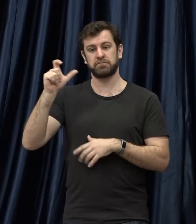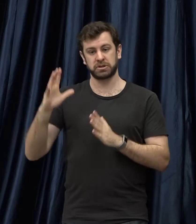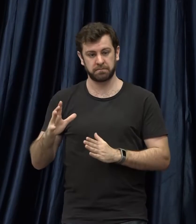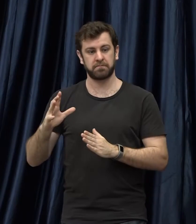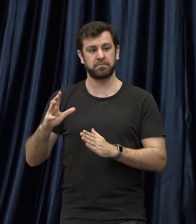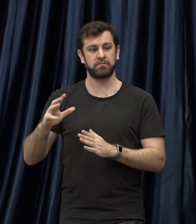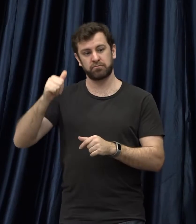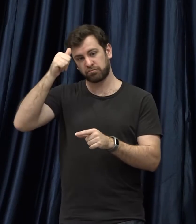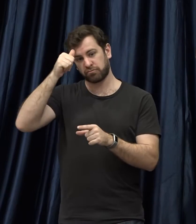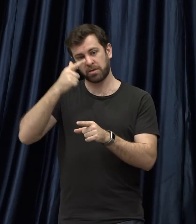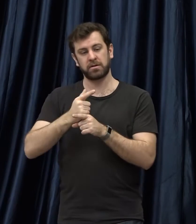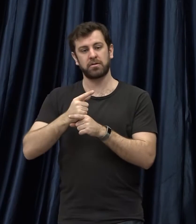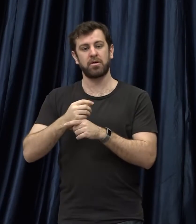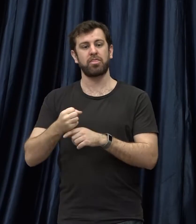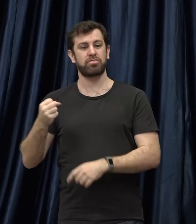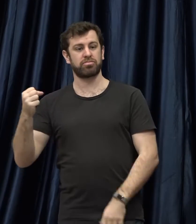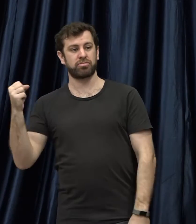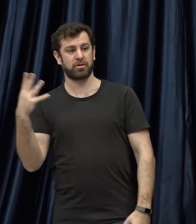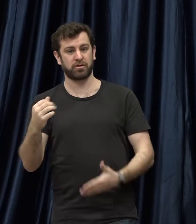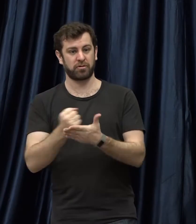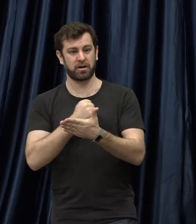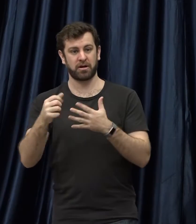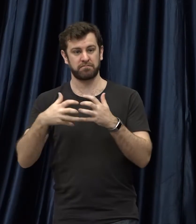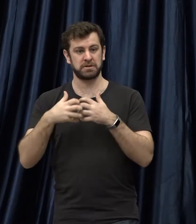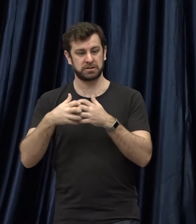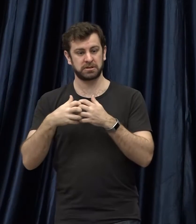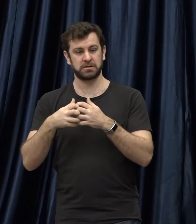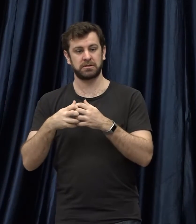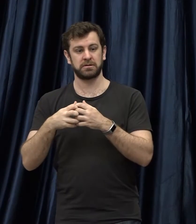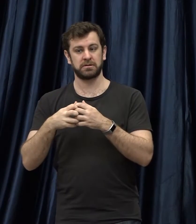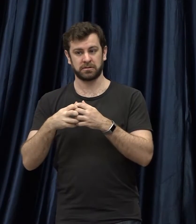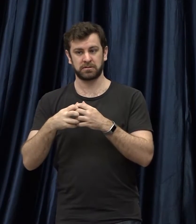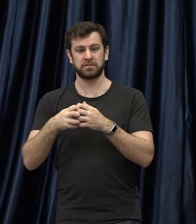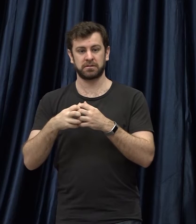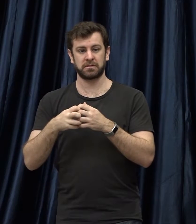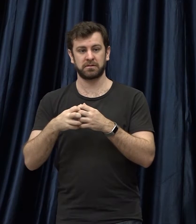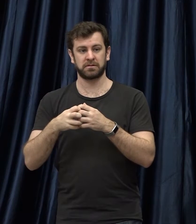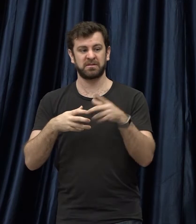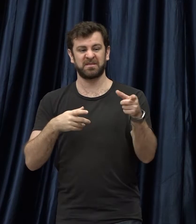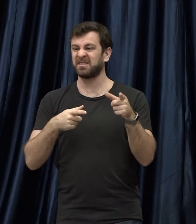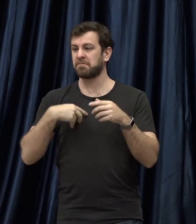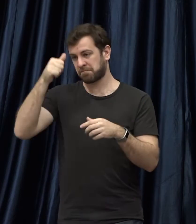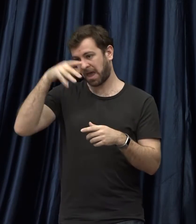of tawakkul threw the credit card machine at him. The killer ran.